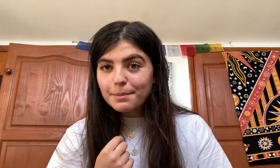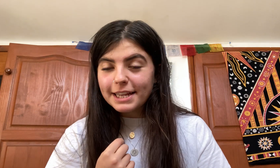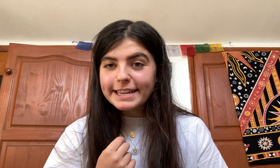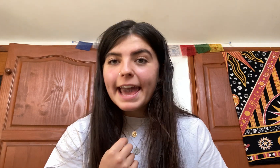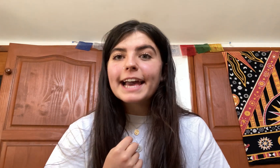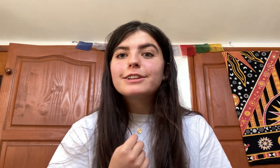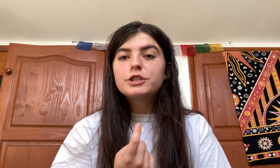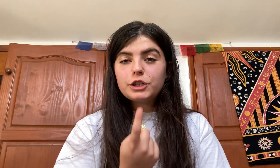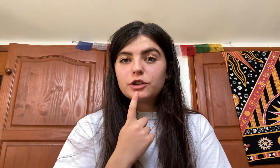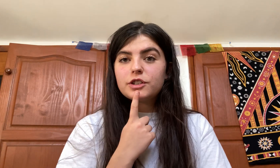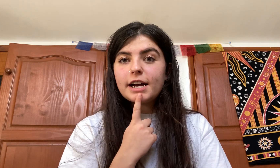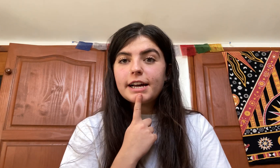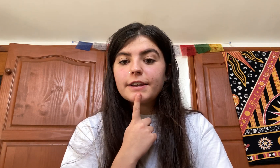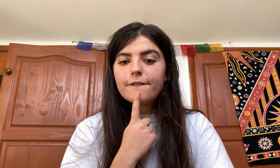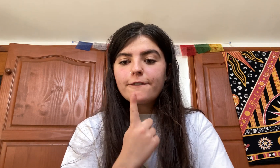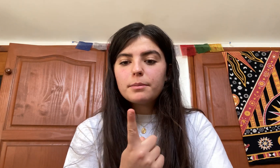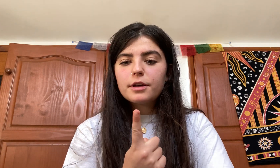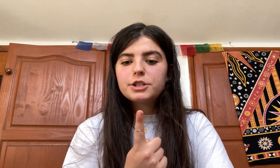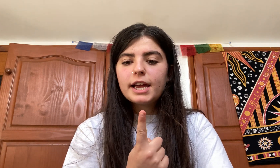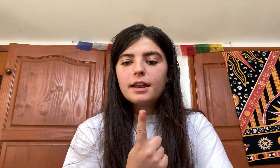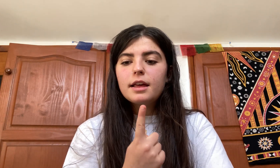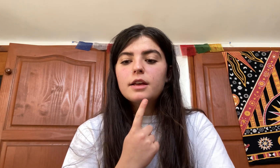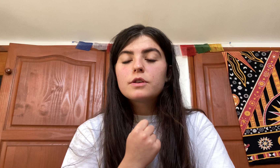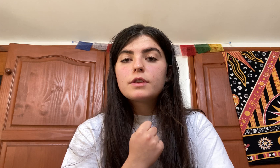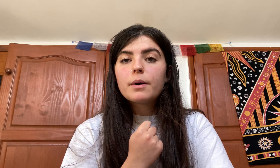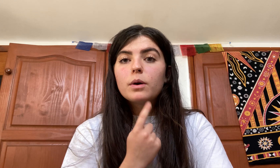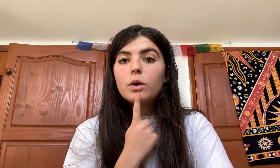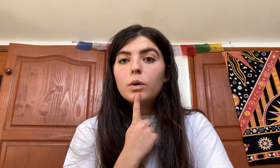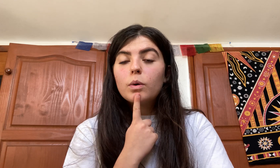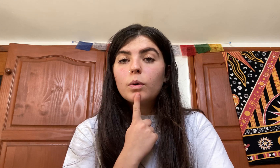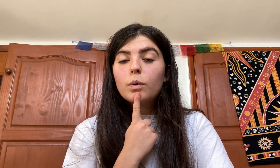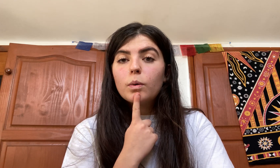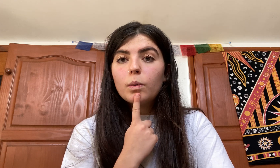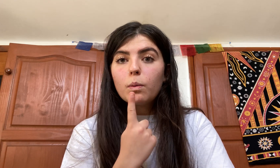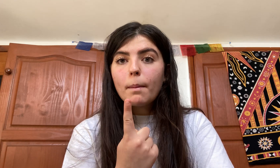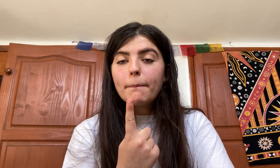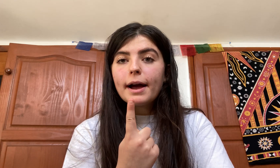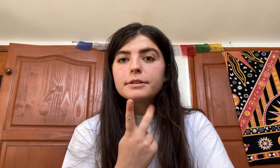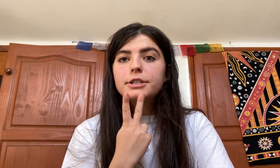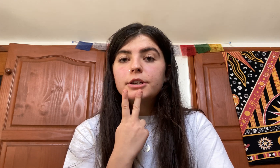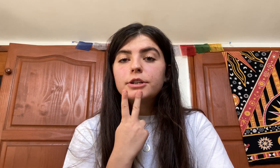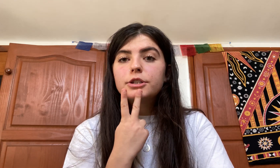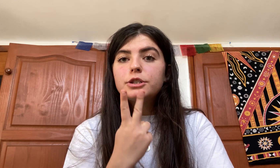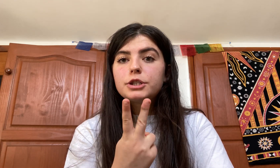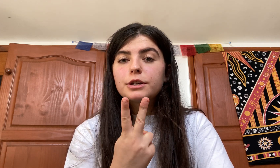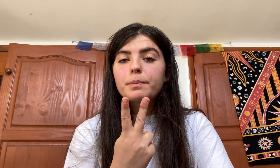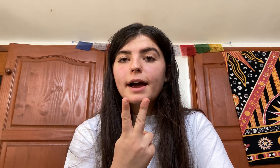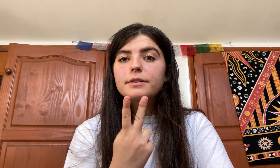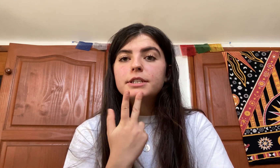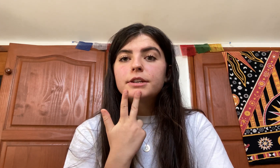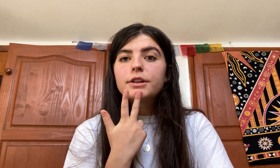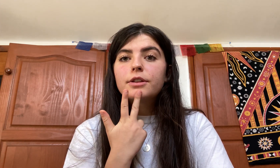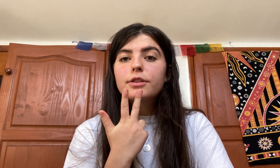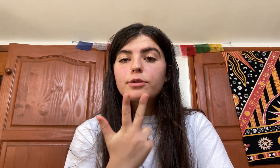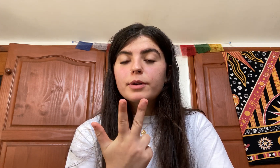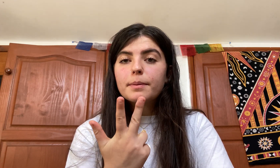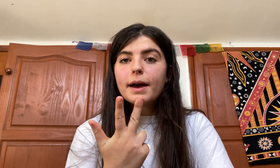to age, you just sign from your chin. So £1, £2, £3,